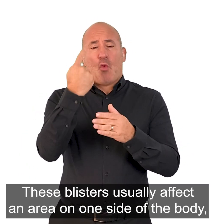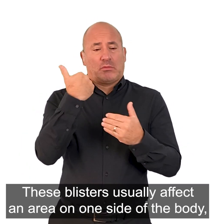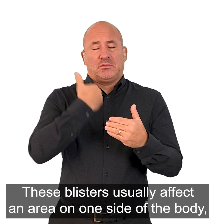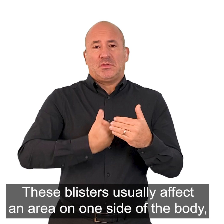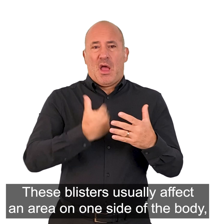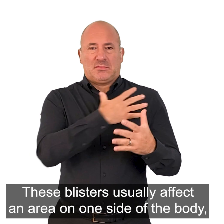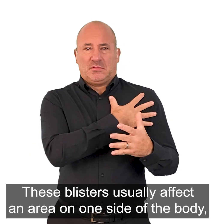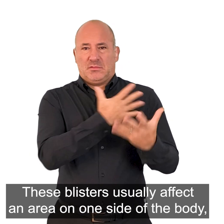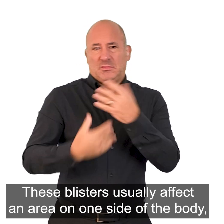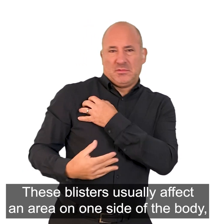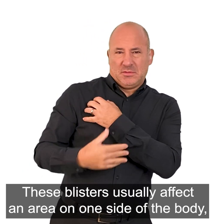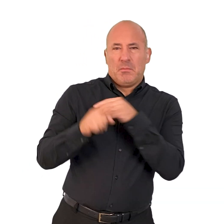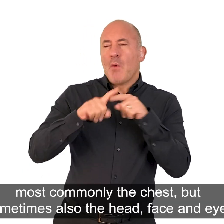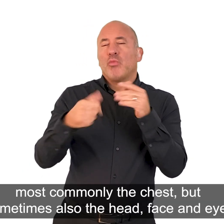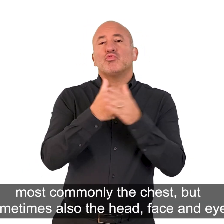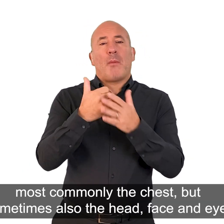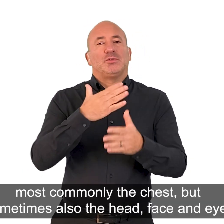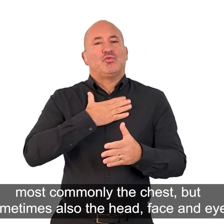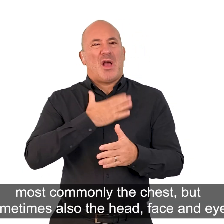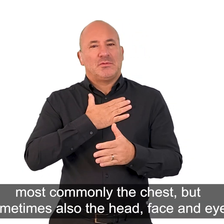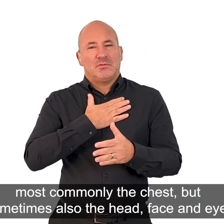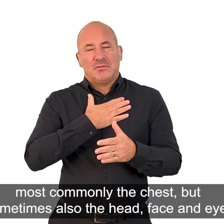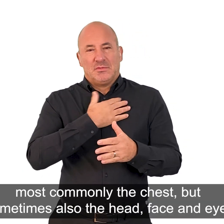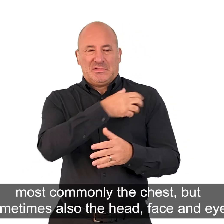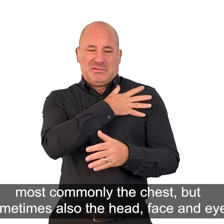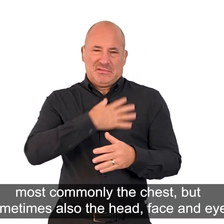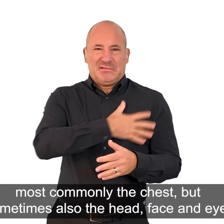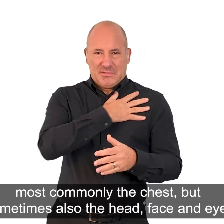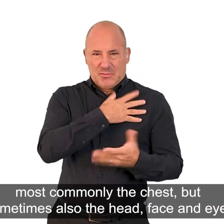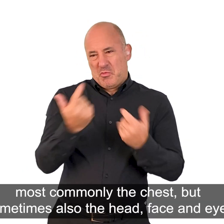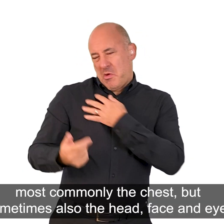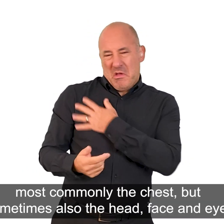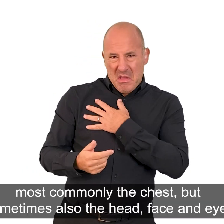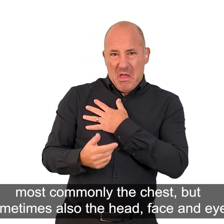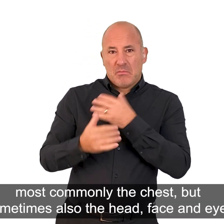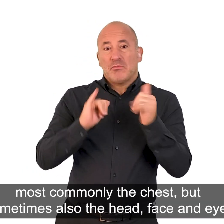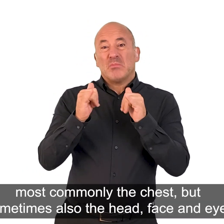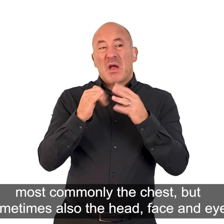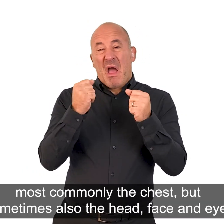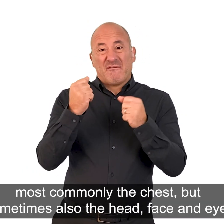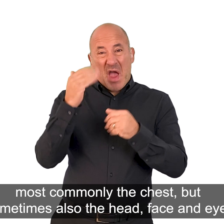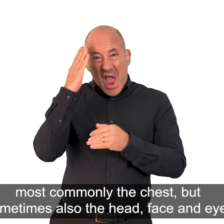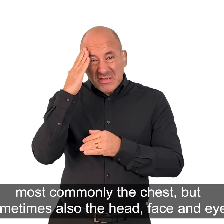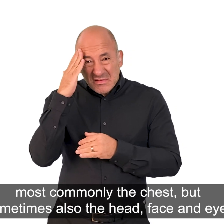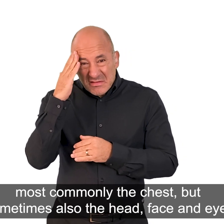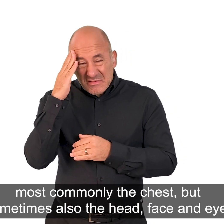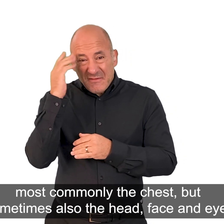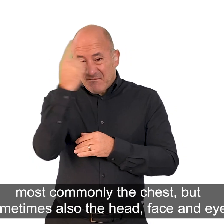affect an area on one side of the body, most commonly the chest, but sometimes also the head, face, and eye.